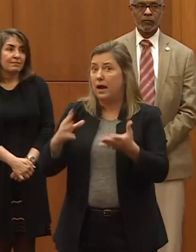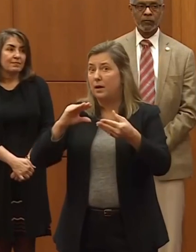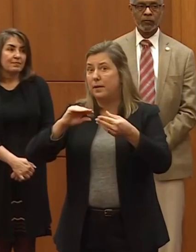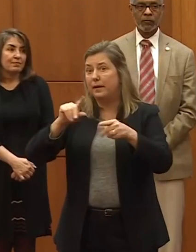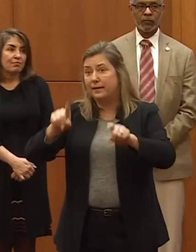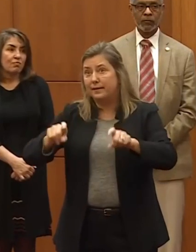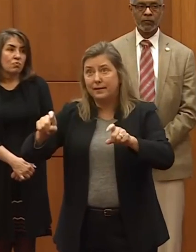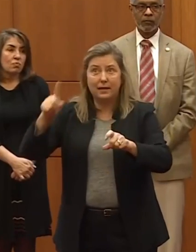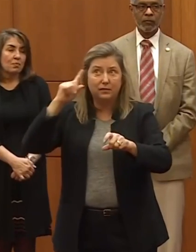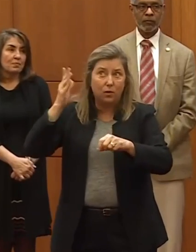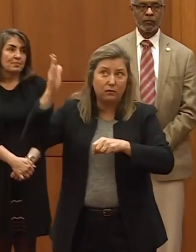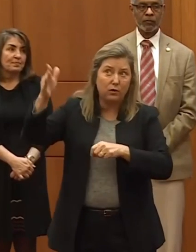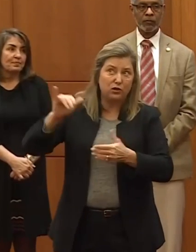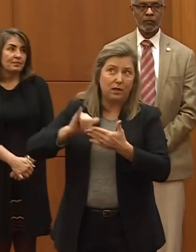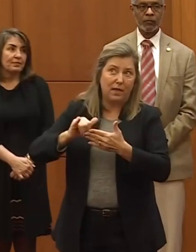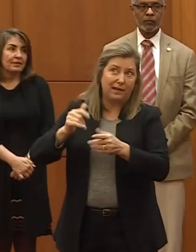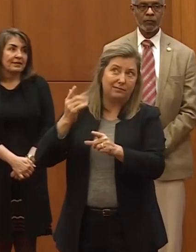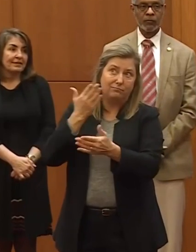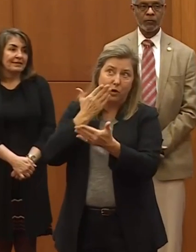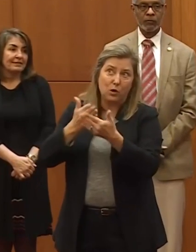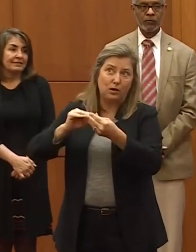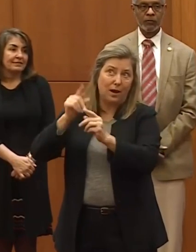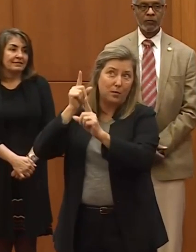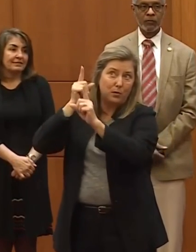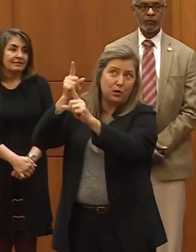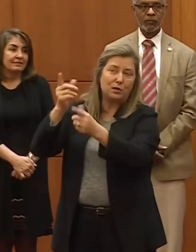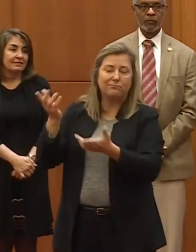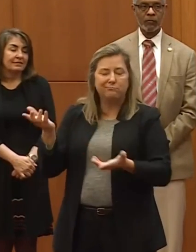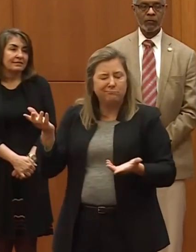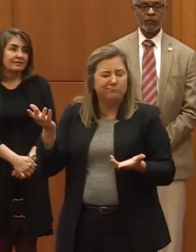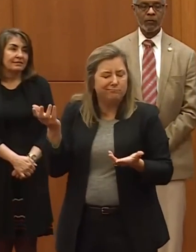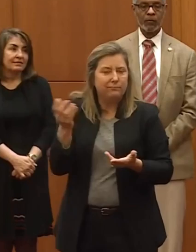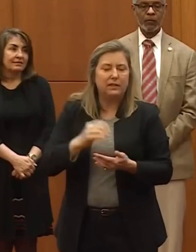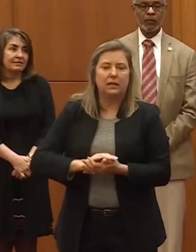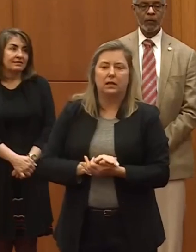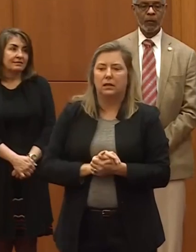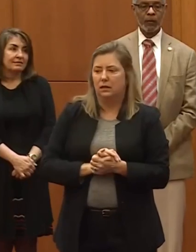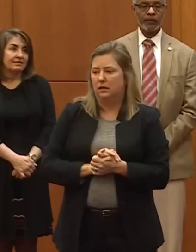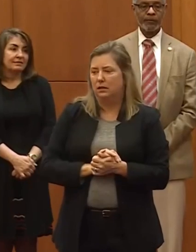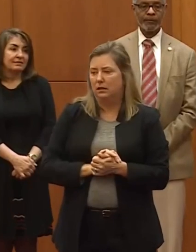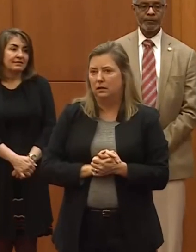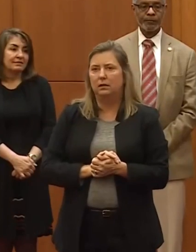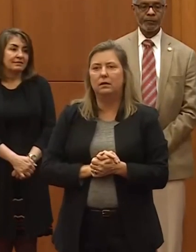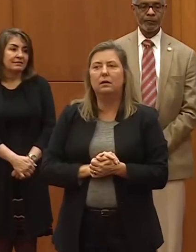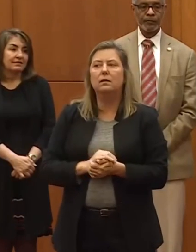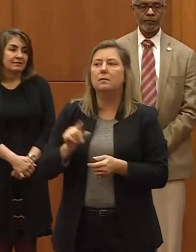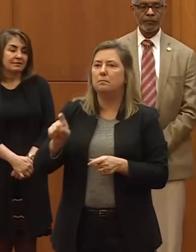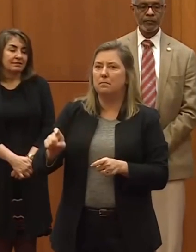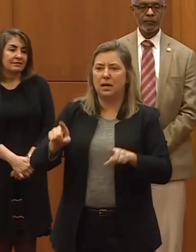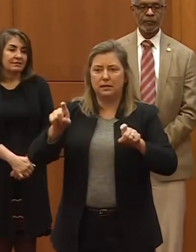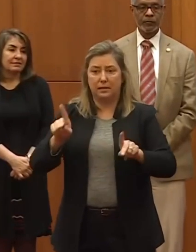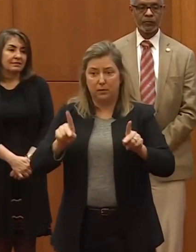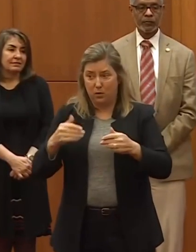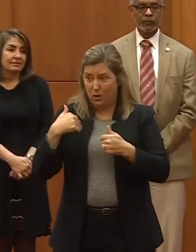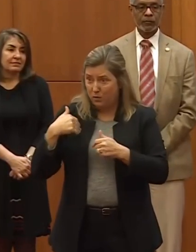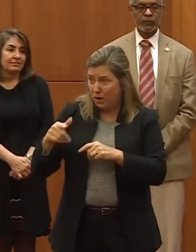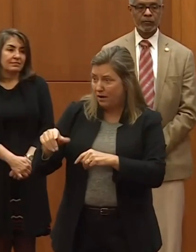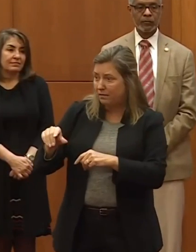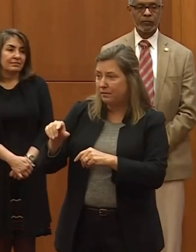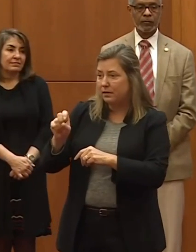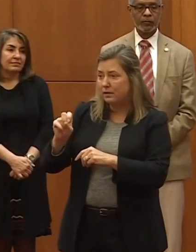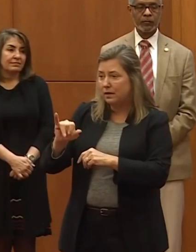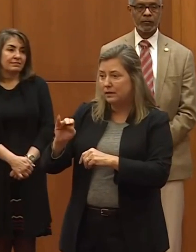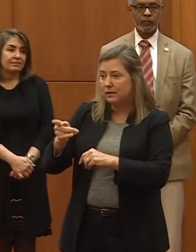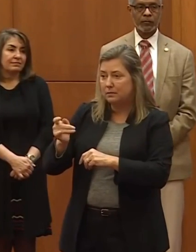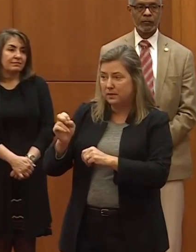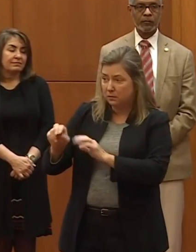that would be acceptable? And, you know, I think that we continue to need to be able to test people that are symptomatic or at